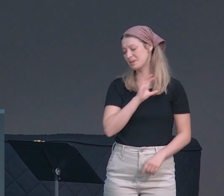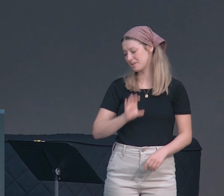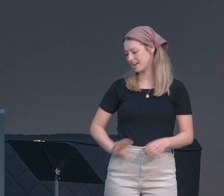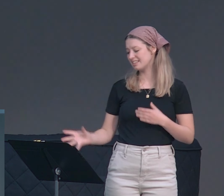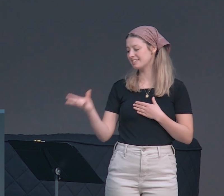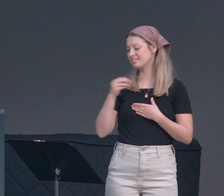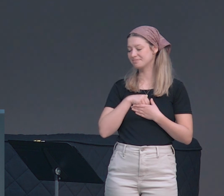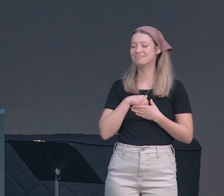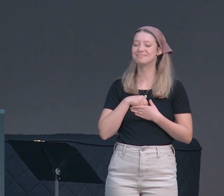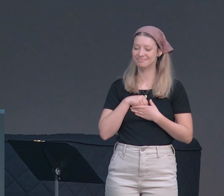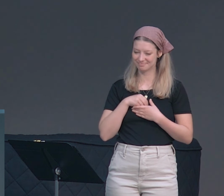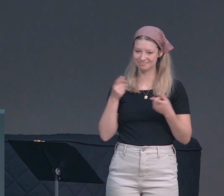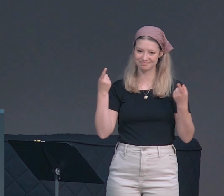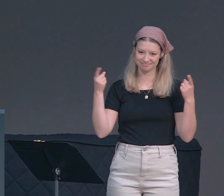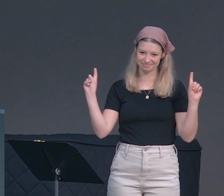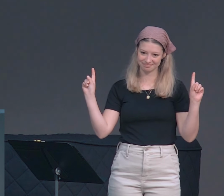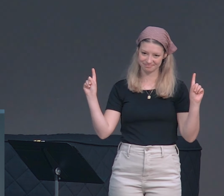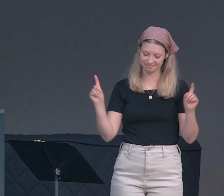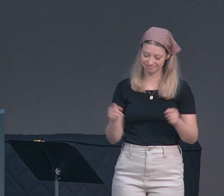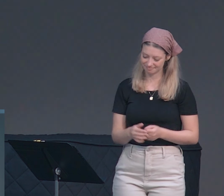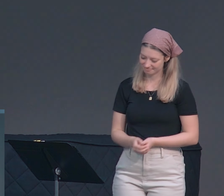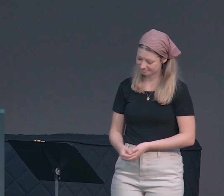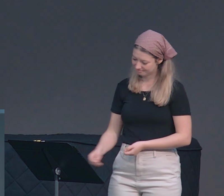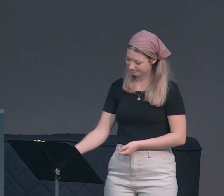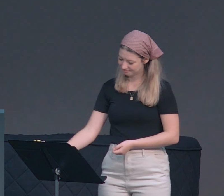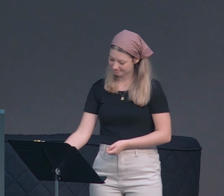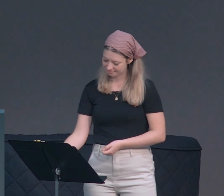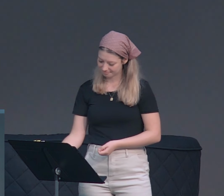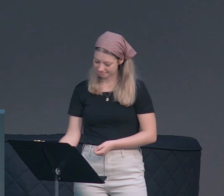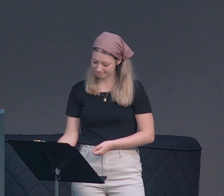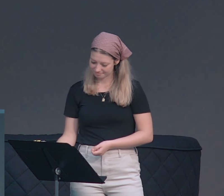I, but through Christ in me.